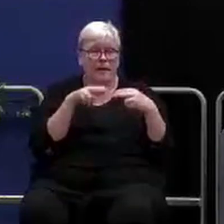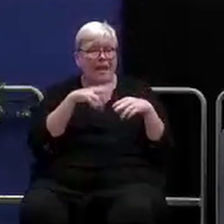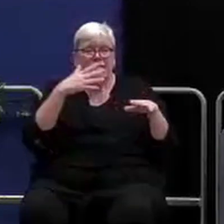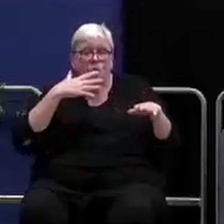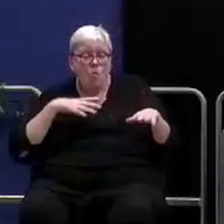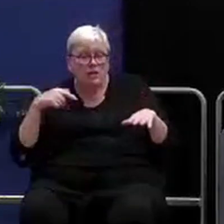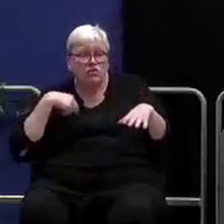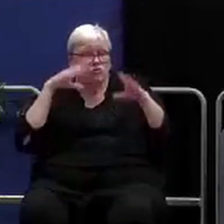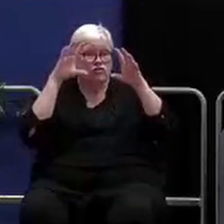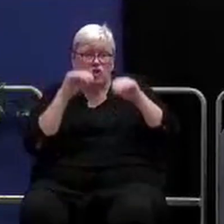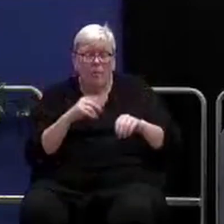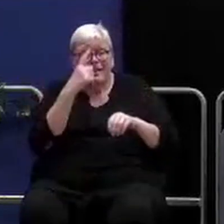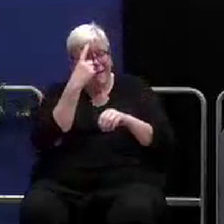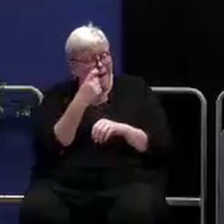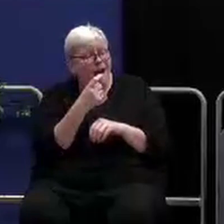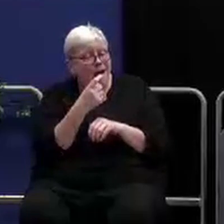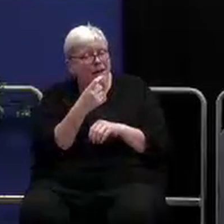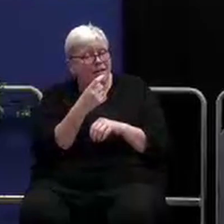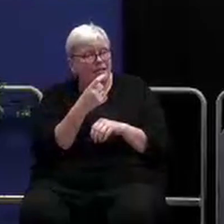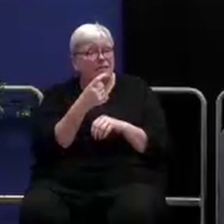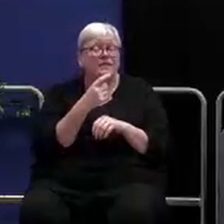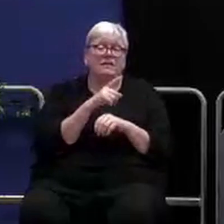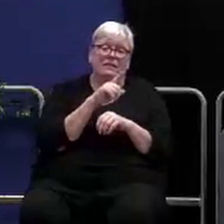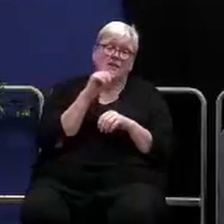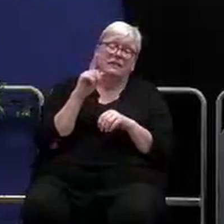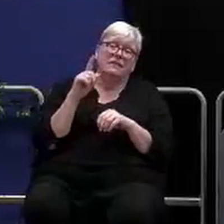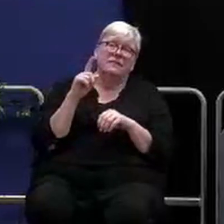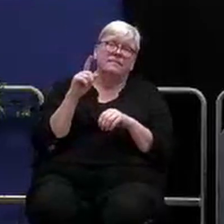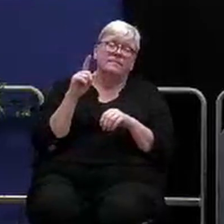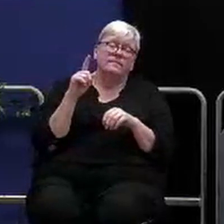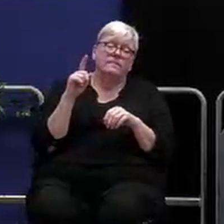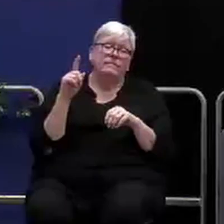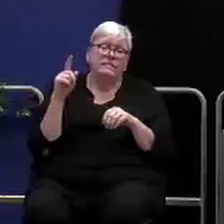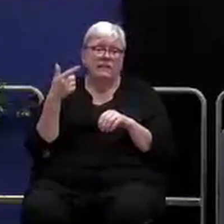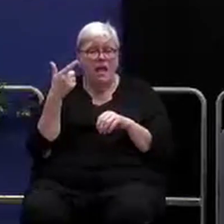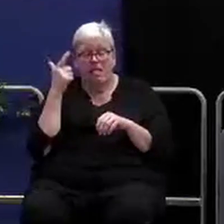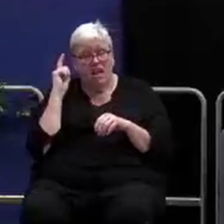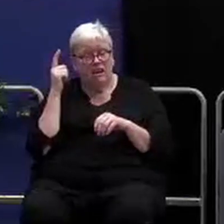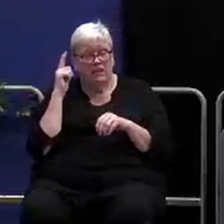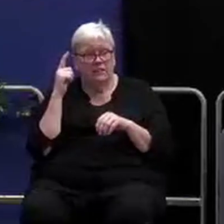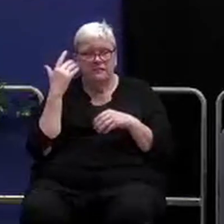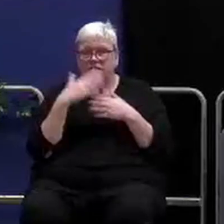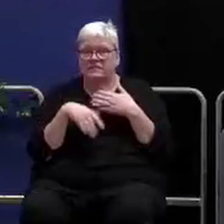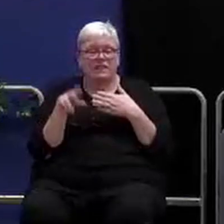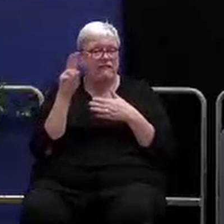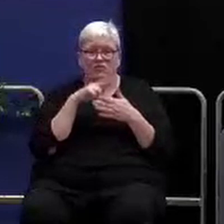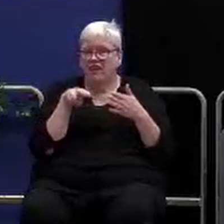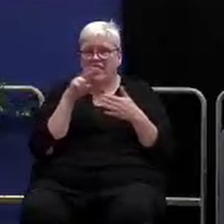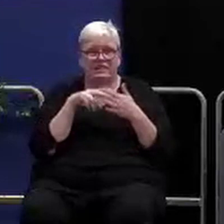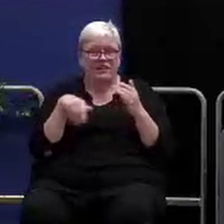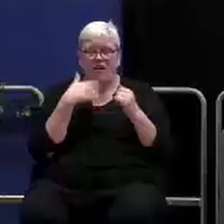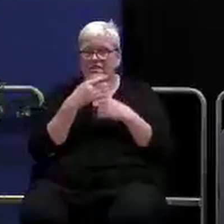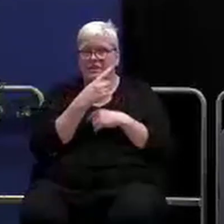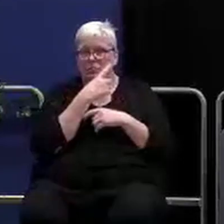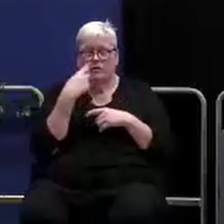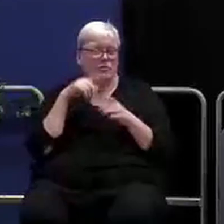and stop it, you can. And then, very fortunately, he didn't even read it until the proofs were out, so it would have